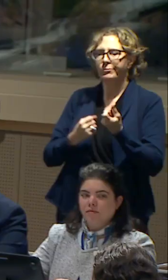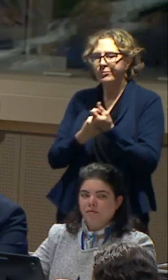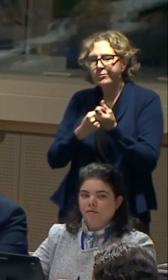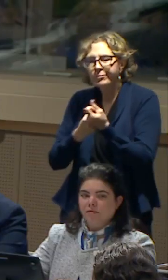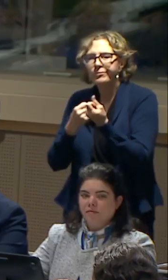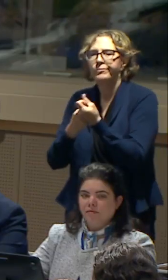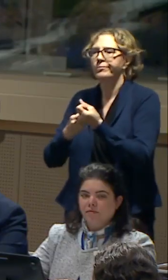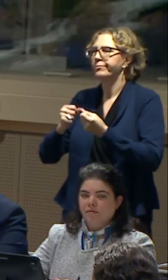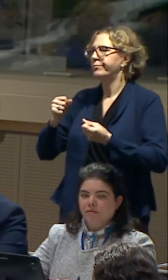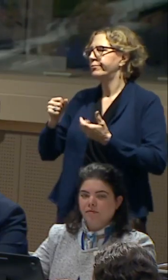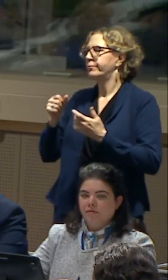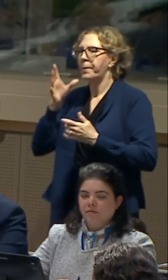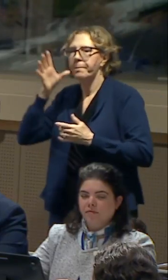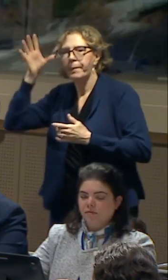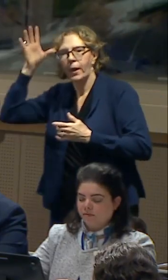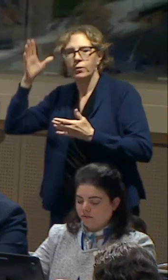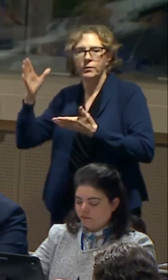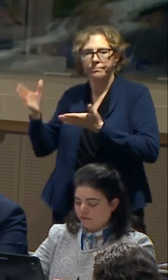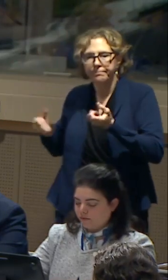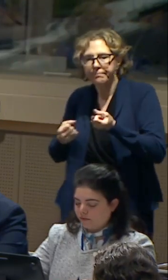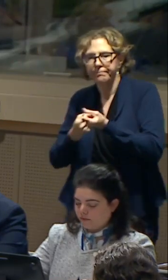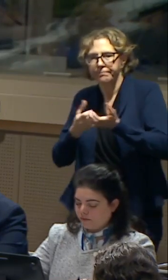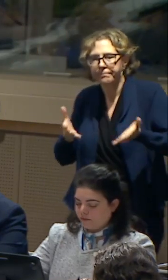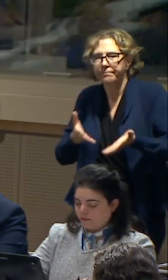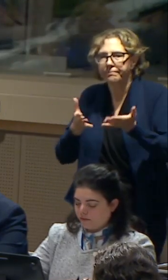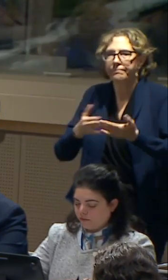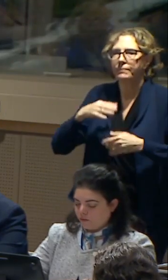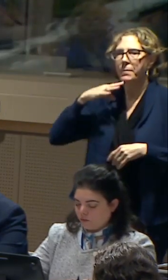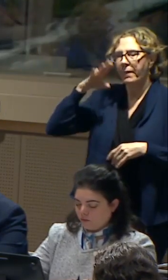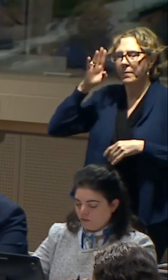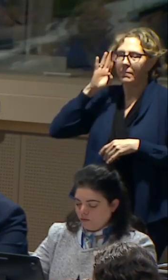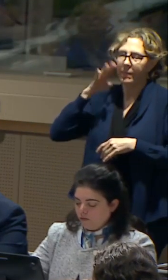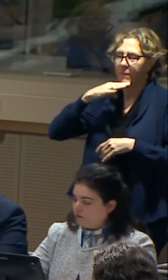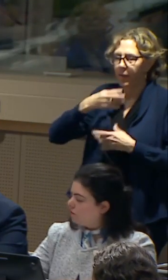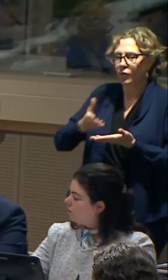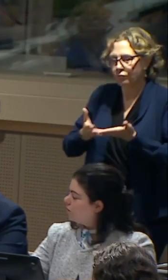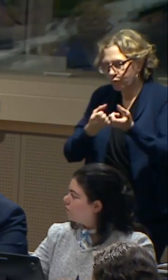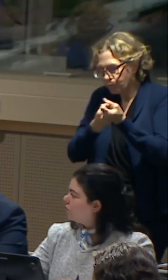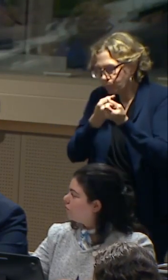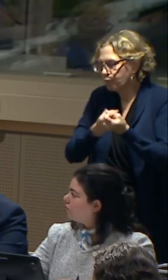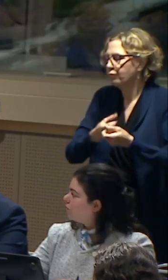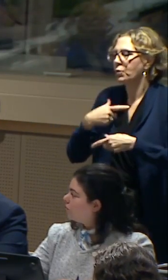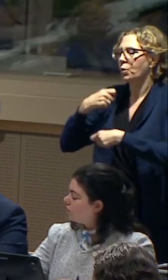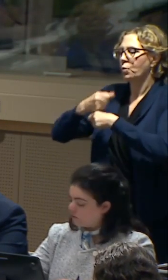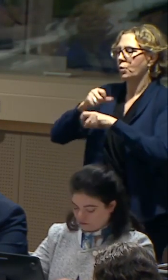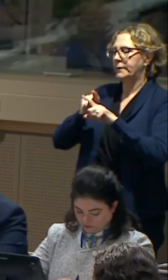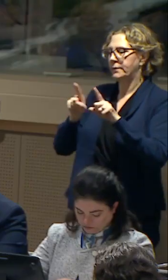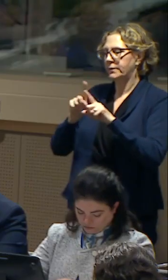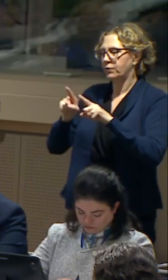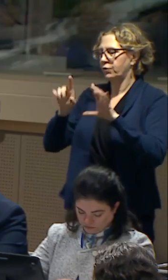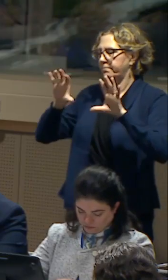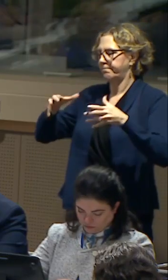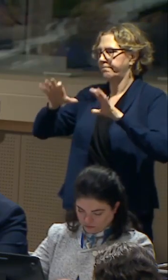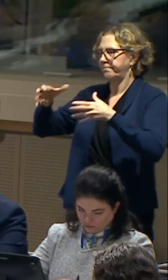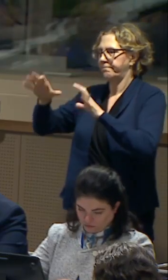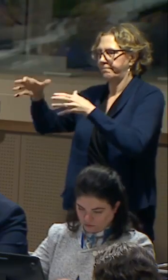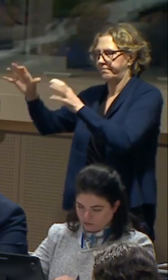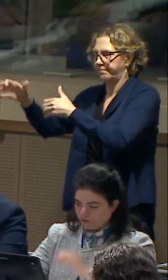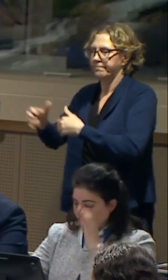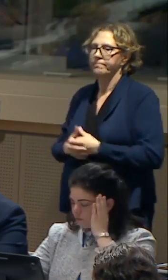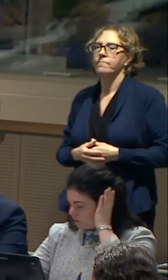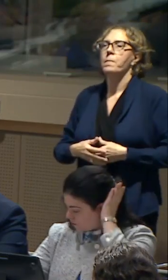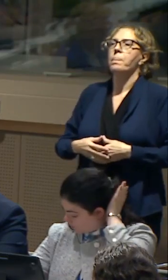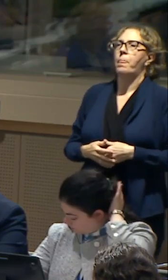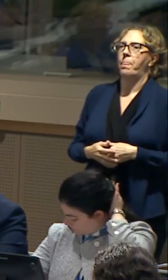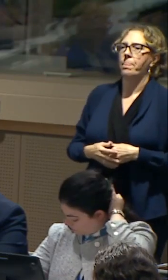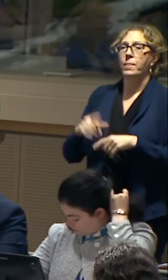and support. Like has like worked also at a number of other like different like institutions like in Canada and abroad, and has presented like